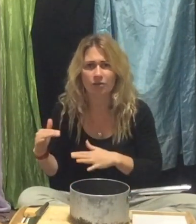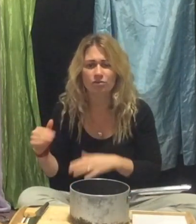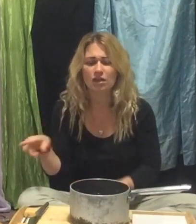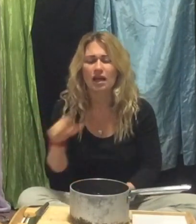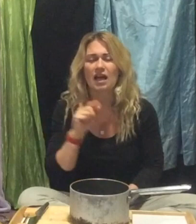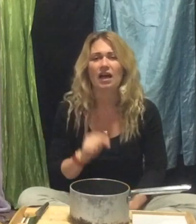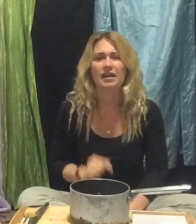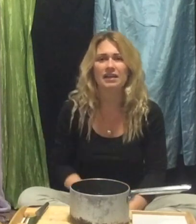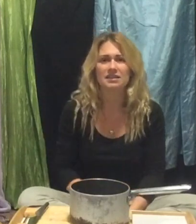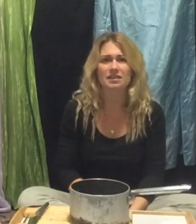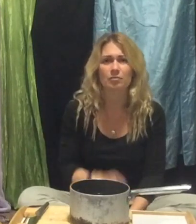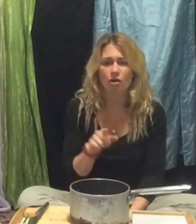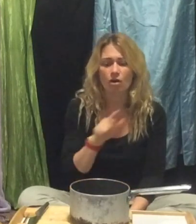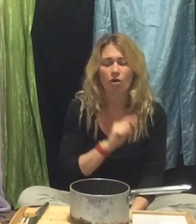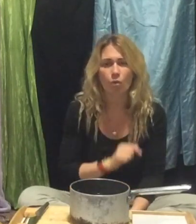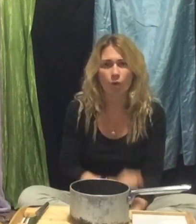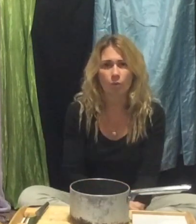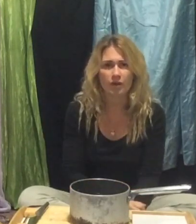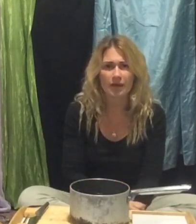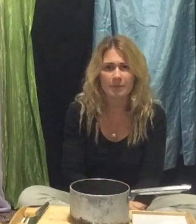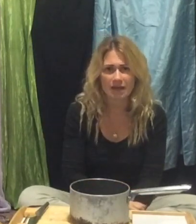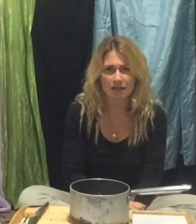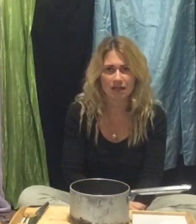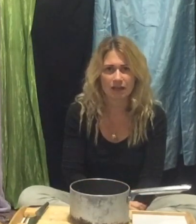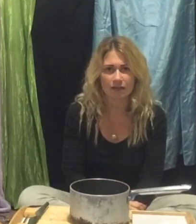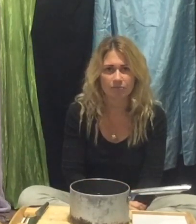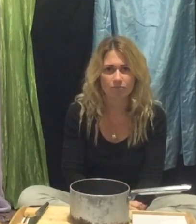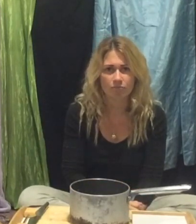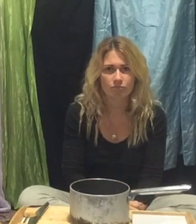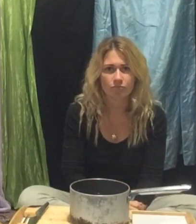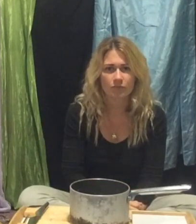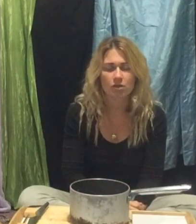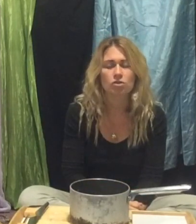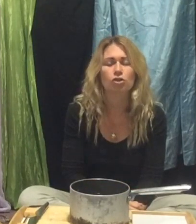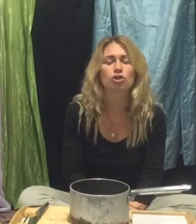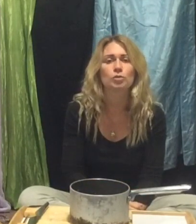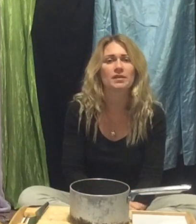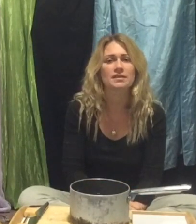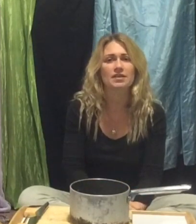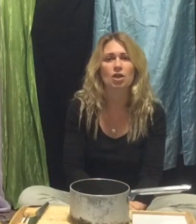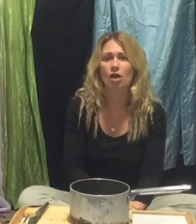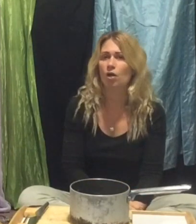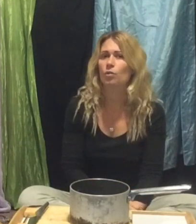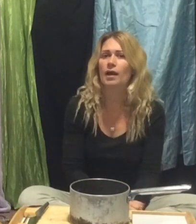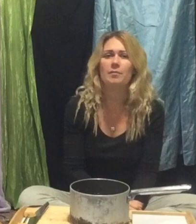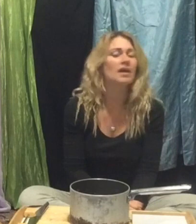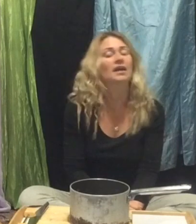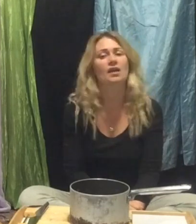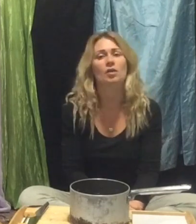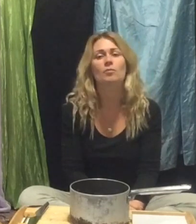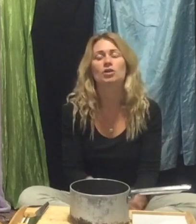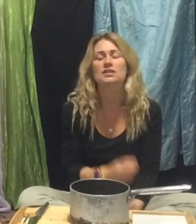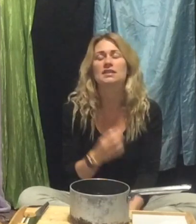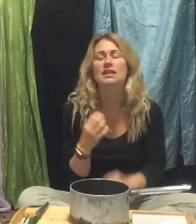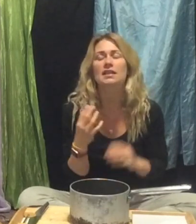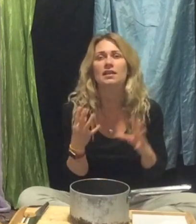out and ask them what were they making. So the two men said, "We're making the most